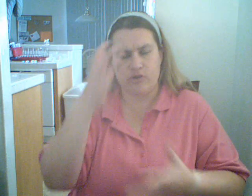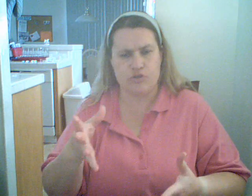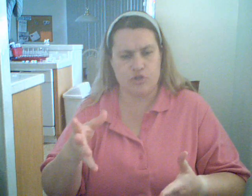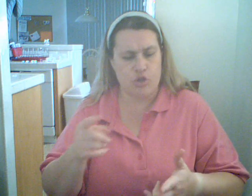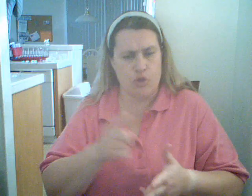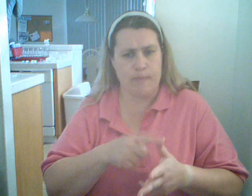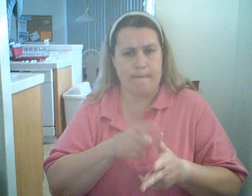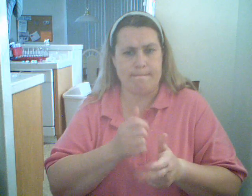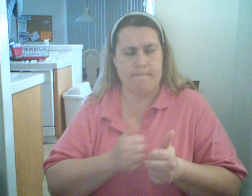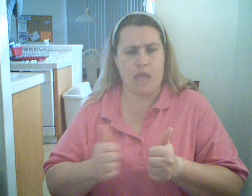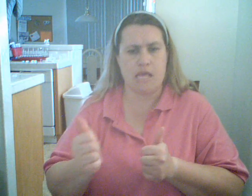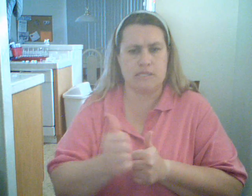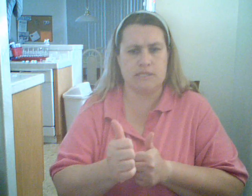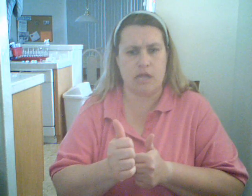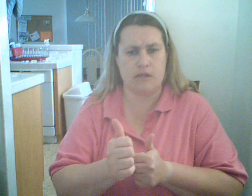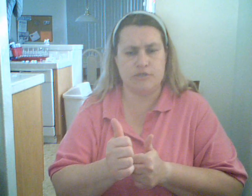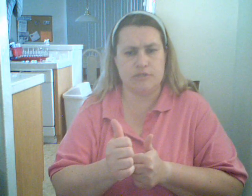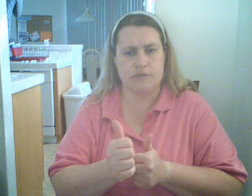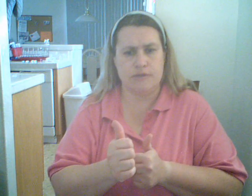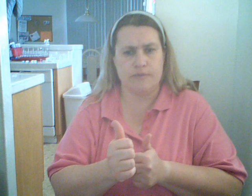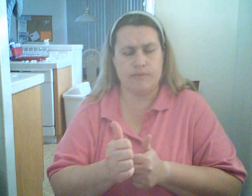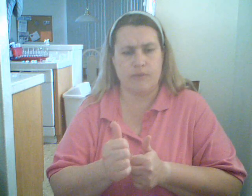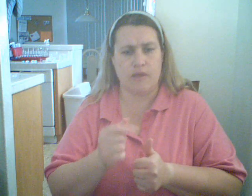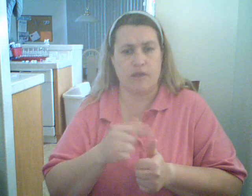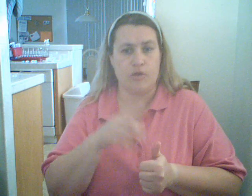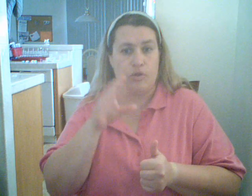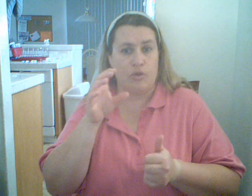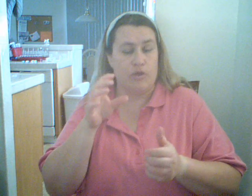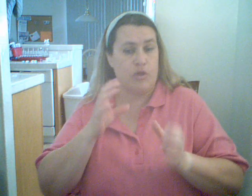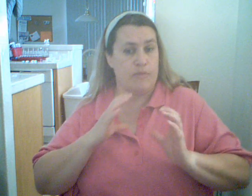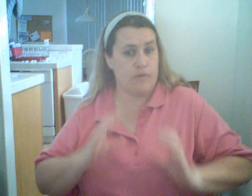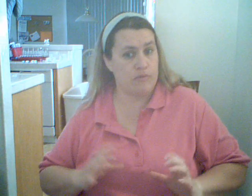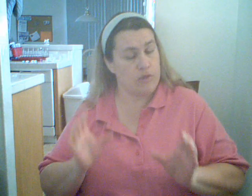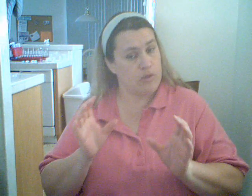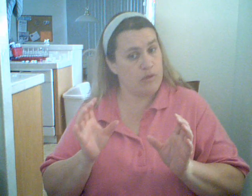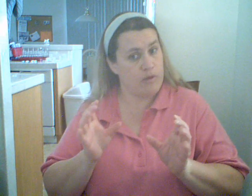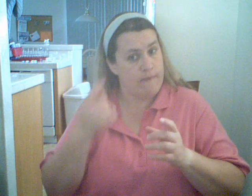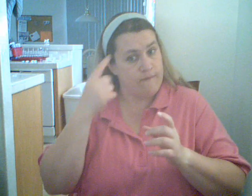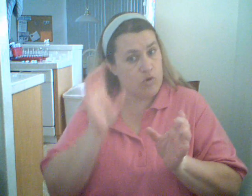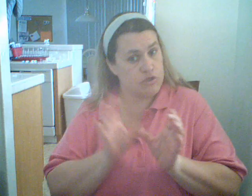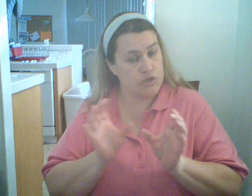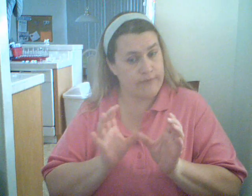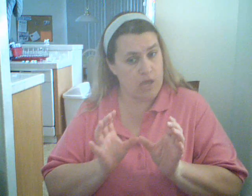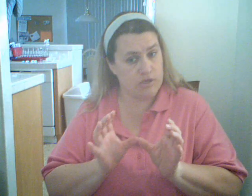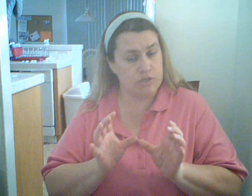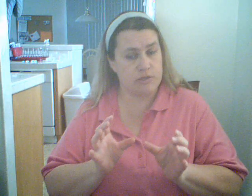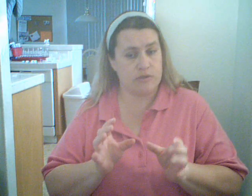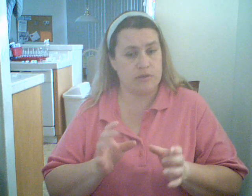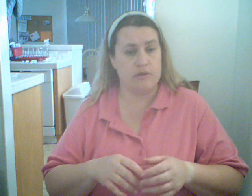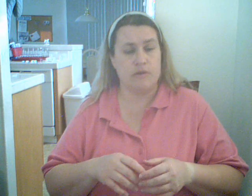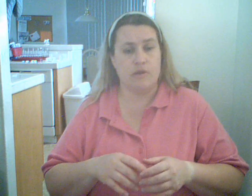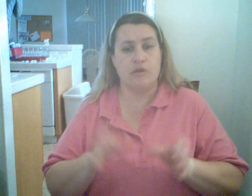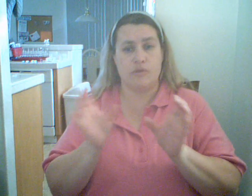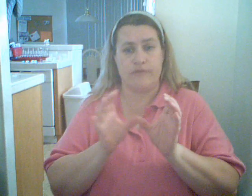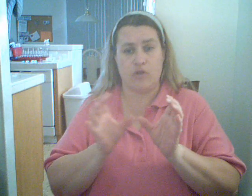test, and you're going to be a candidate for certification. The certifications that are presently offered, there